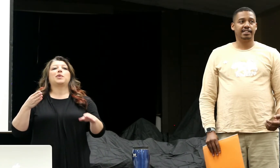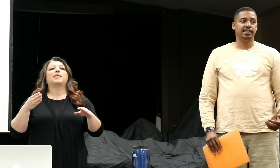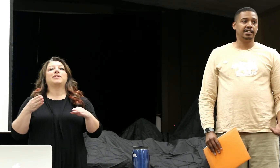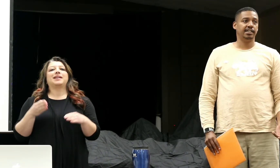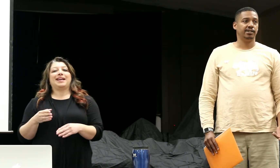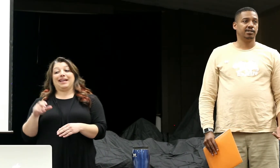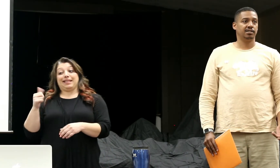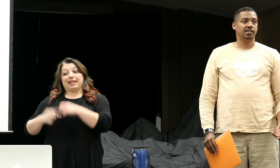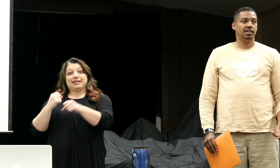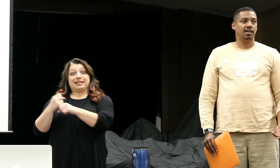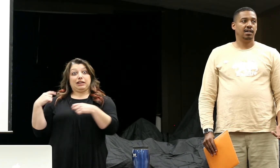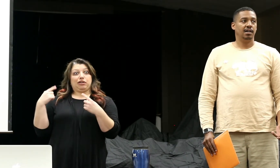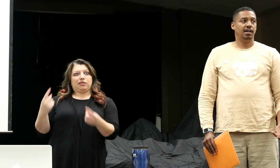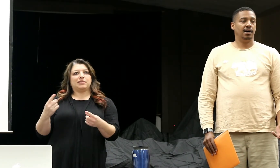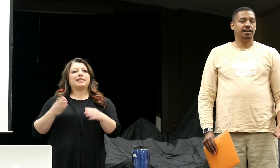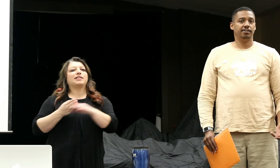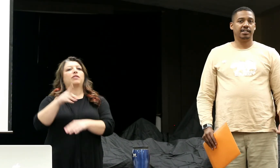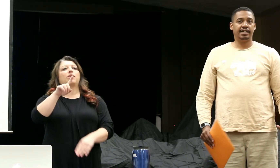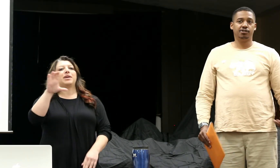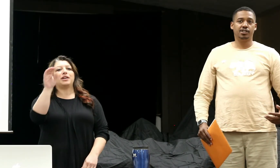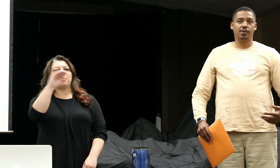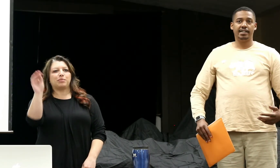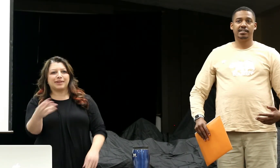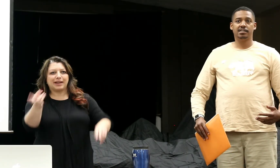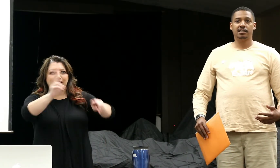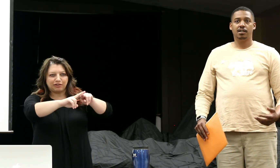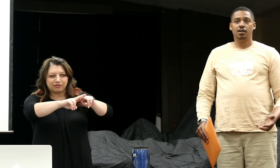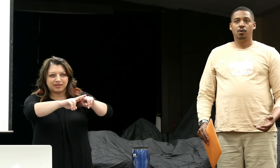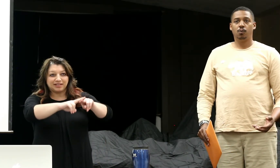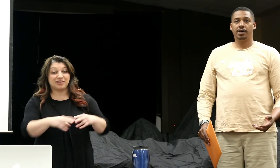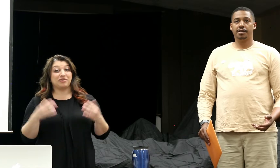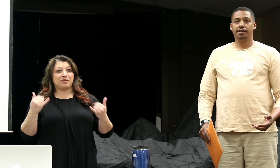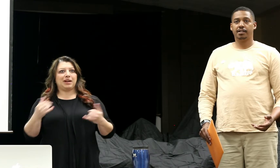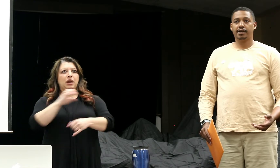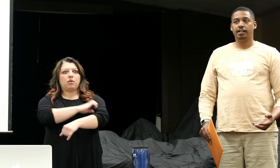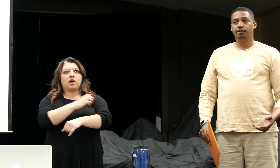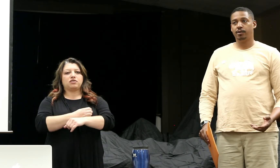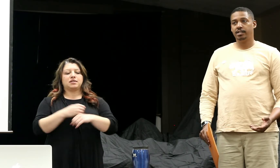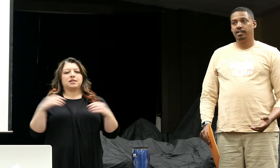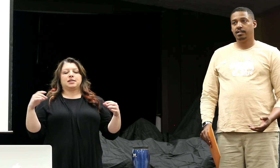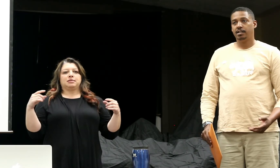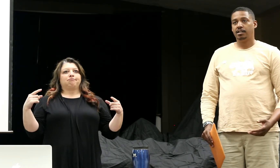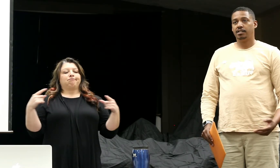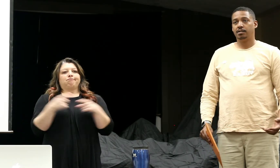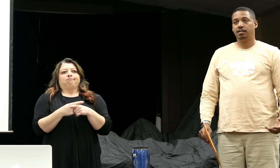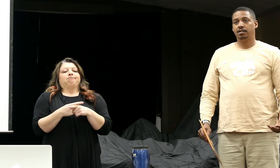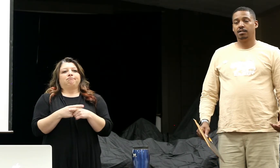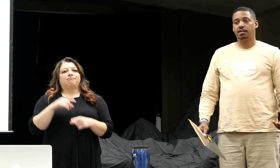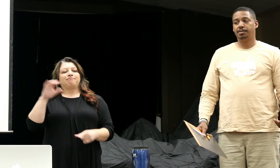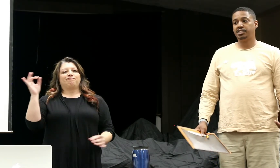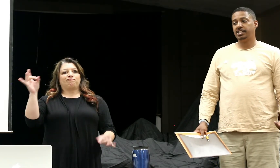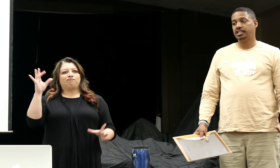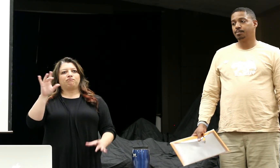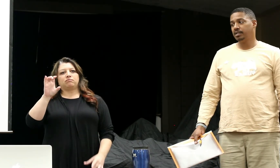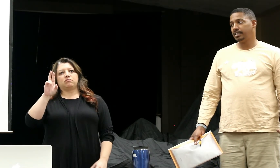10 years. There's an energy crisis with California. PG&E is pulling